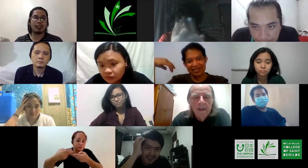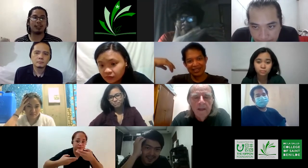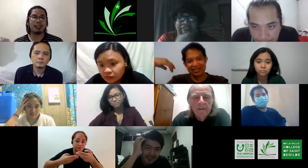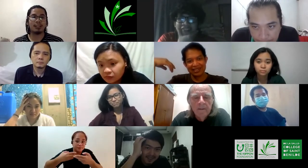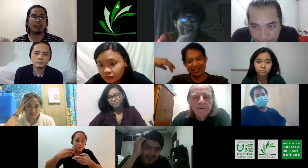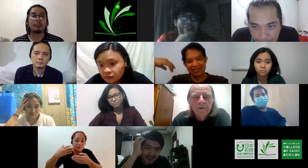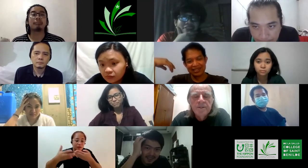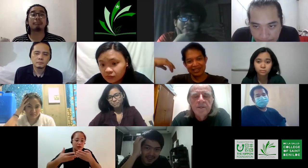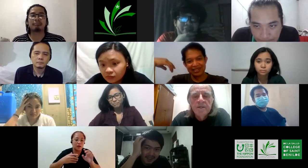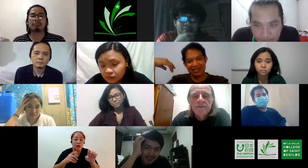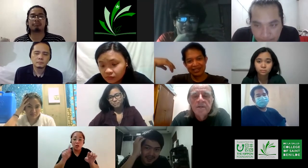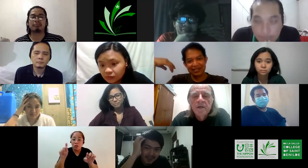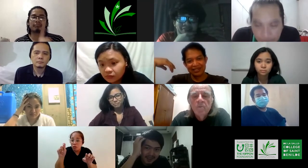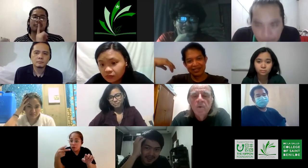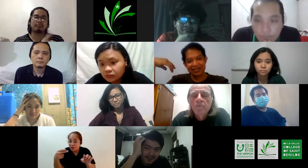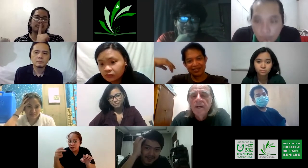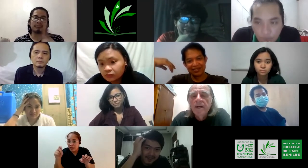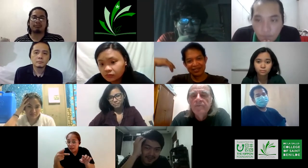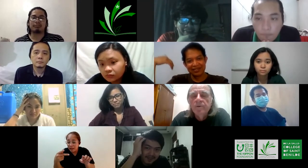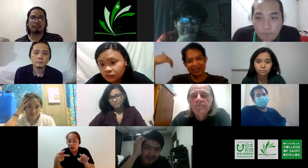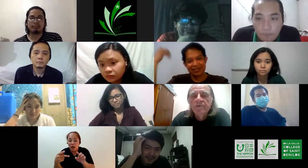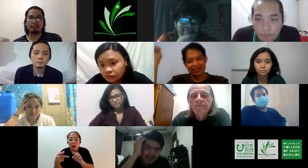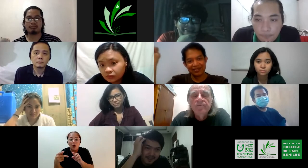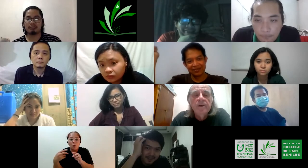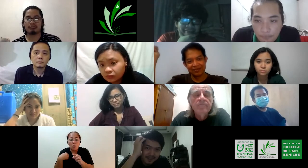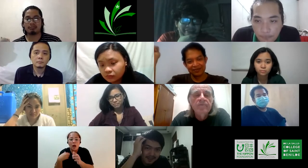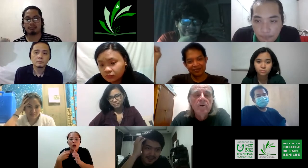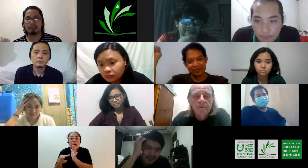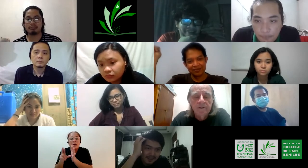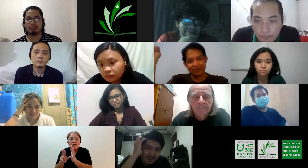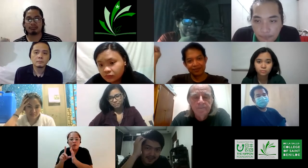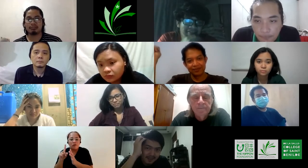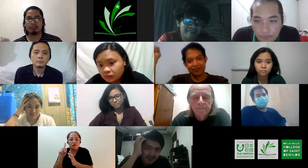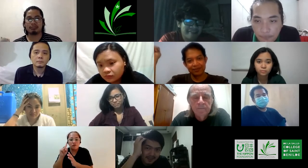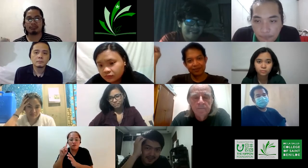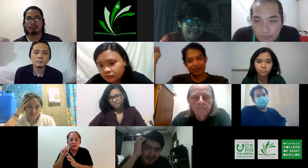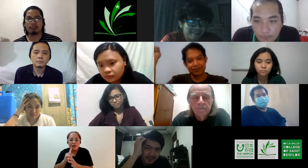And Thursdays, we will have the review for deaf culture.